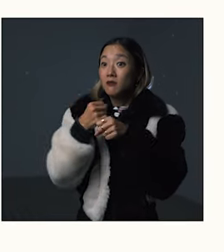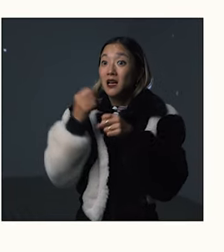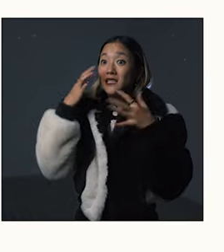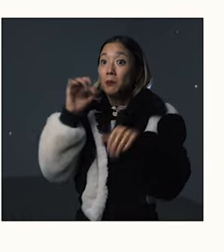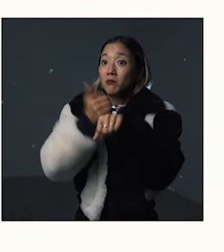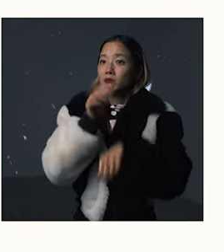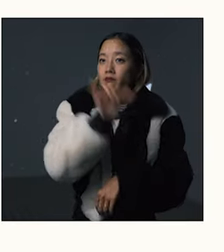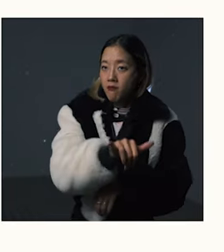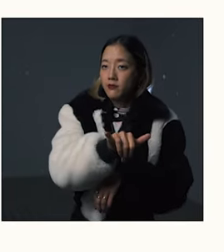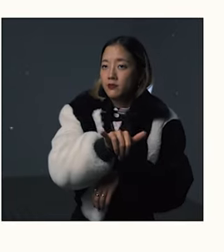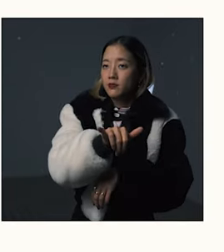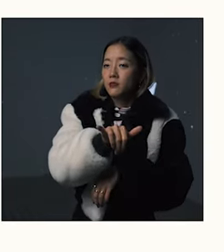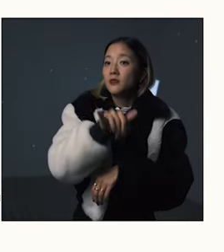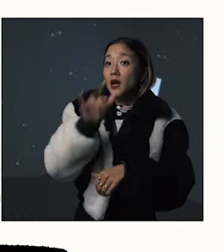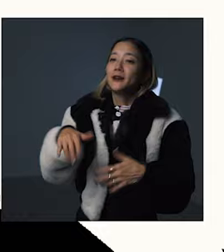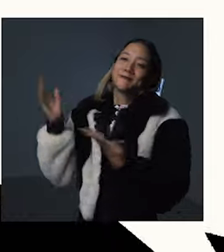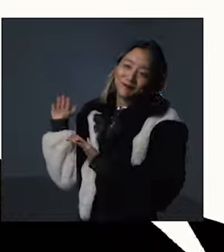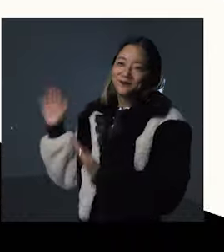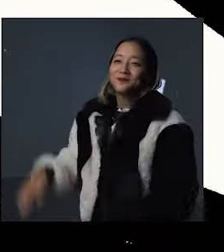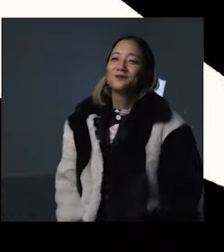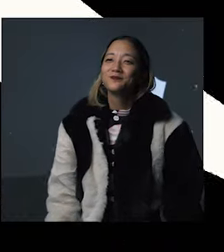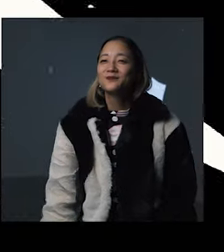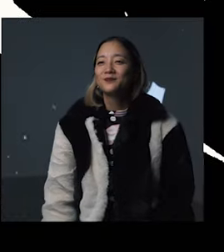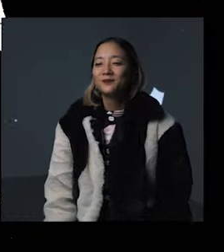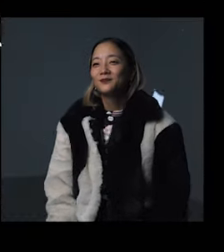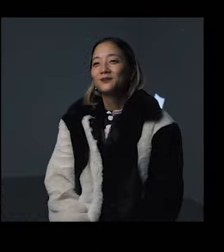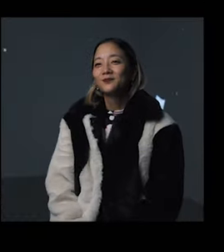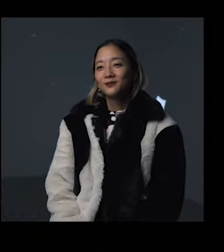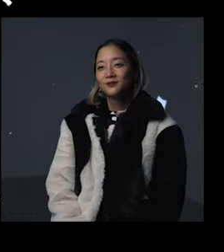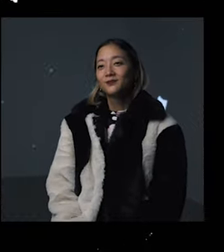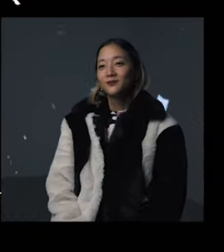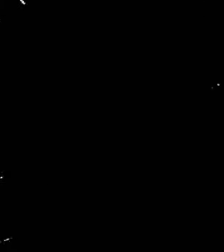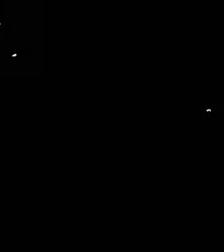make the sound based off of that. And that is what you're experiencing behind me.